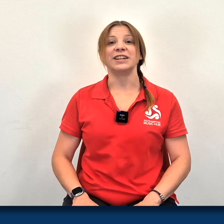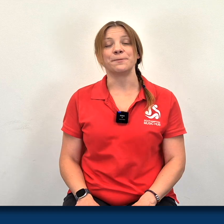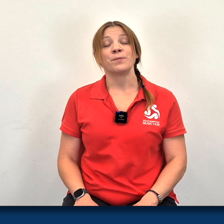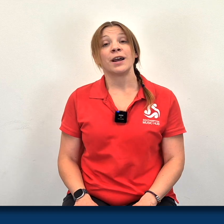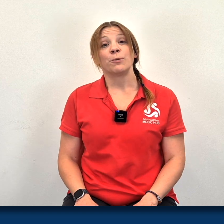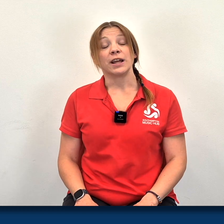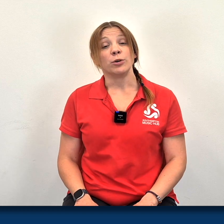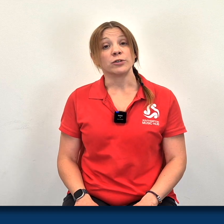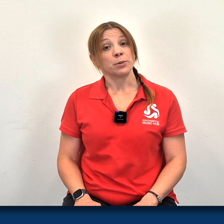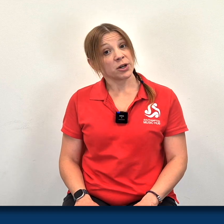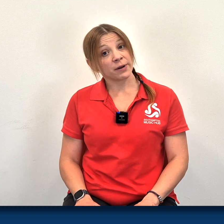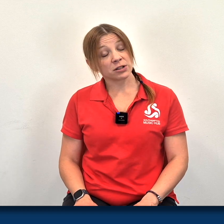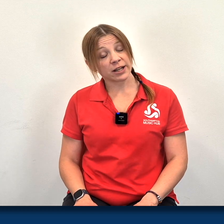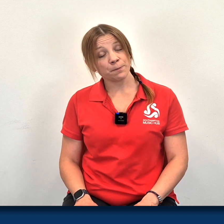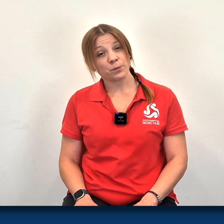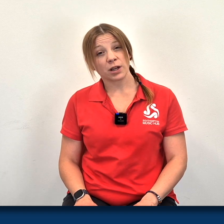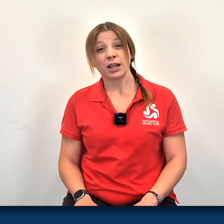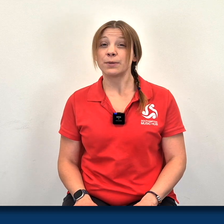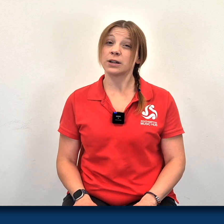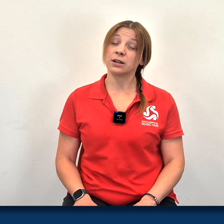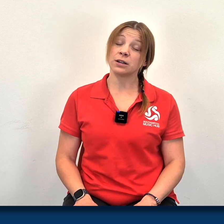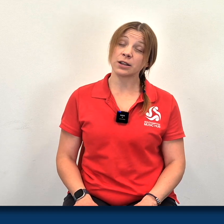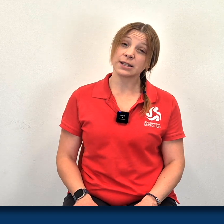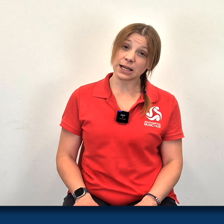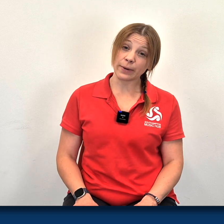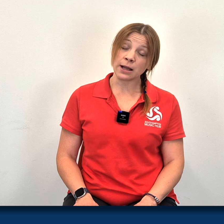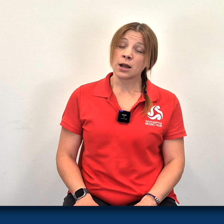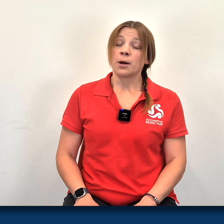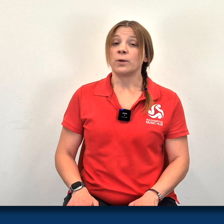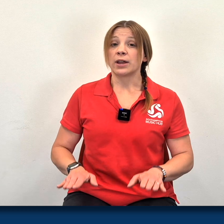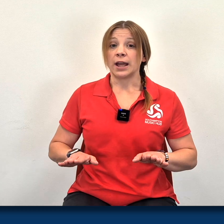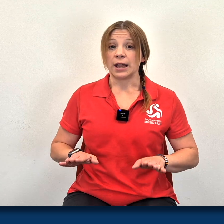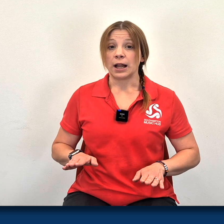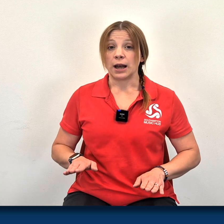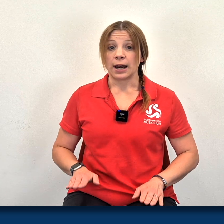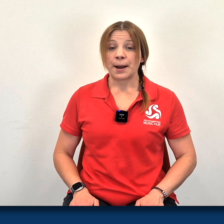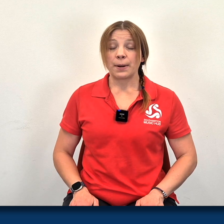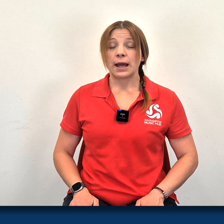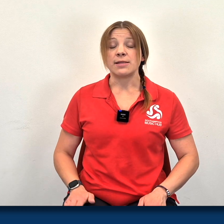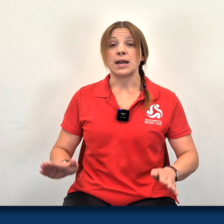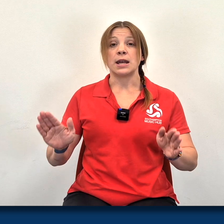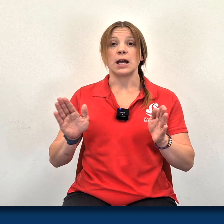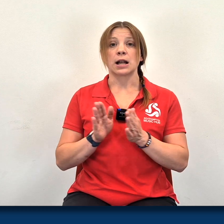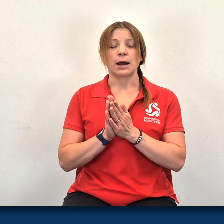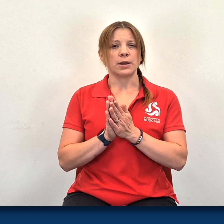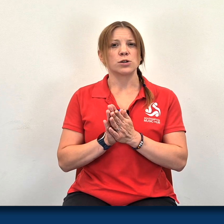Brilliant. We're going to move on to the body percussion now. Going to keep another steady beat with a lap and then a clap. It's quite